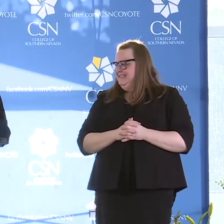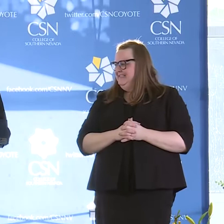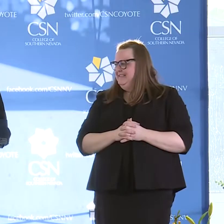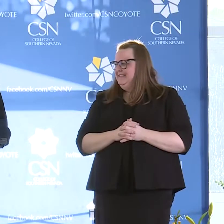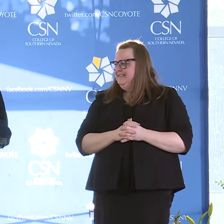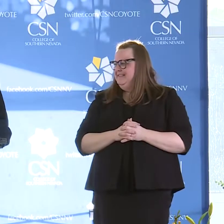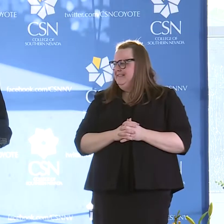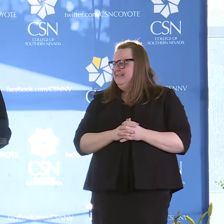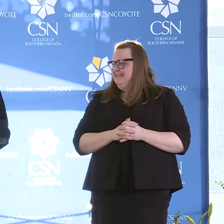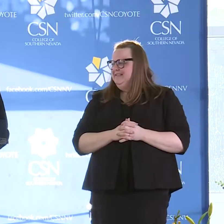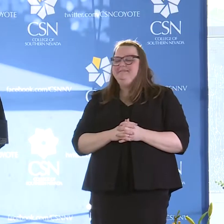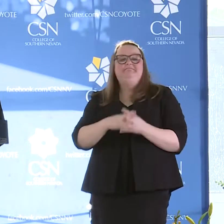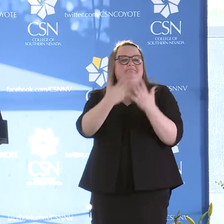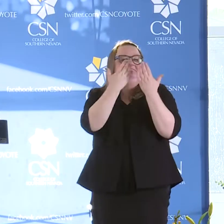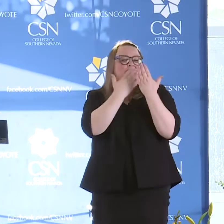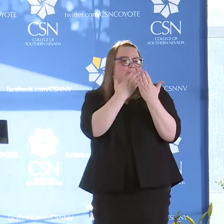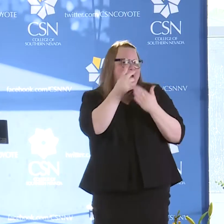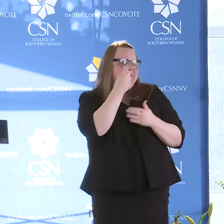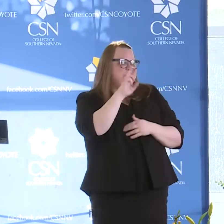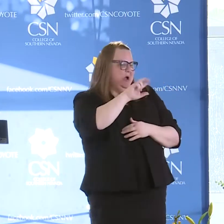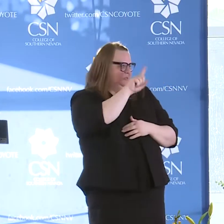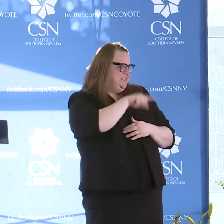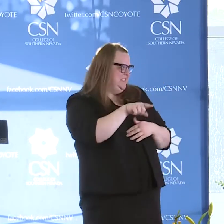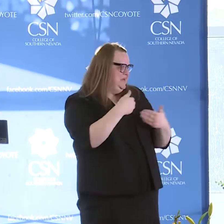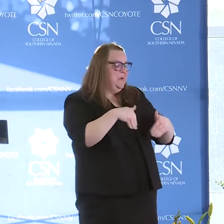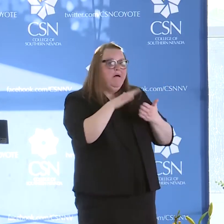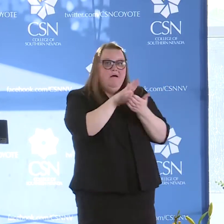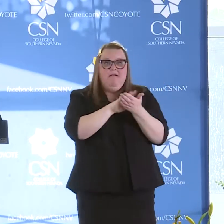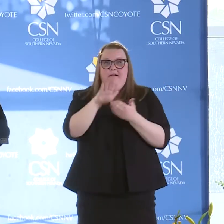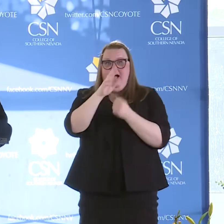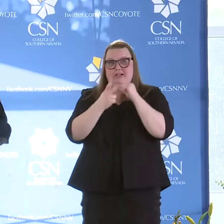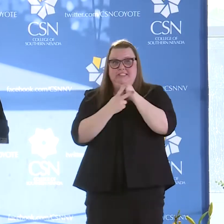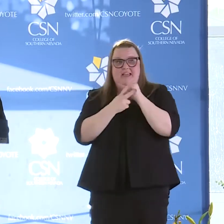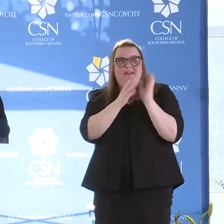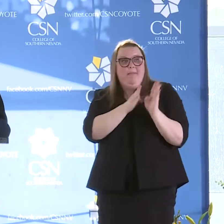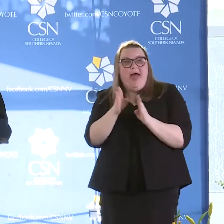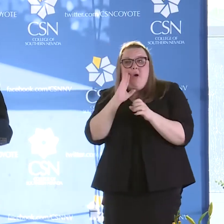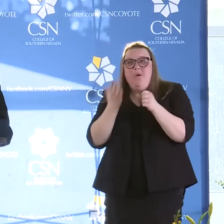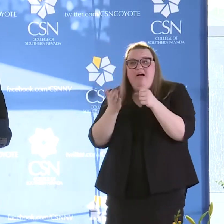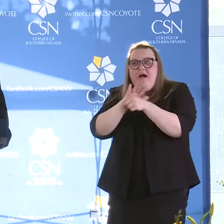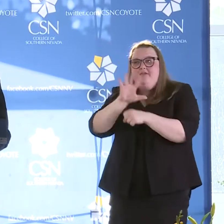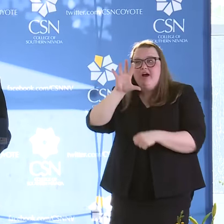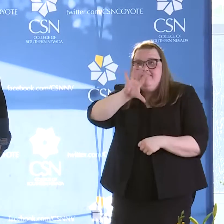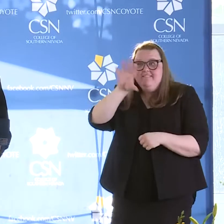Congratulations. Thank you. This is a good vaccine you got there, huh? Yeah. Thank you, Dr. Z. A college savings plan that will cover